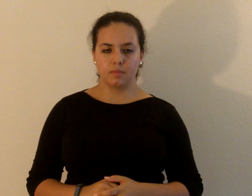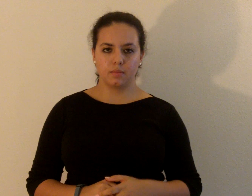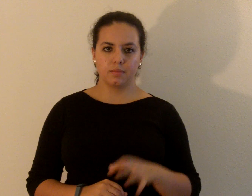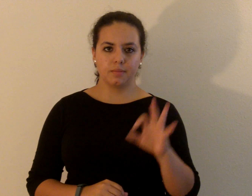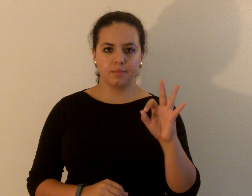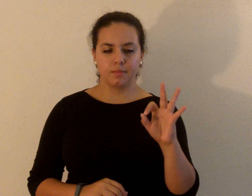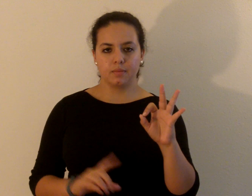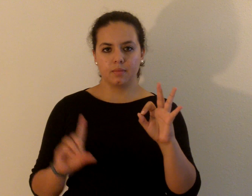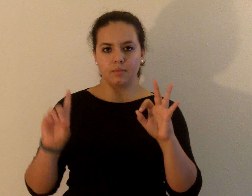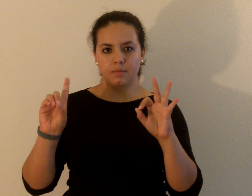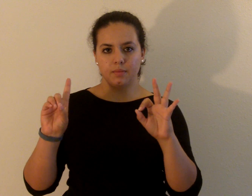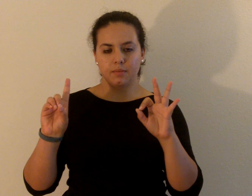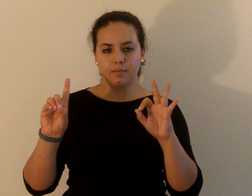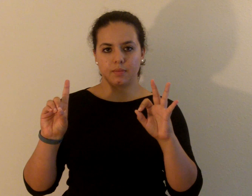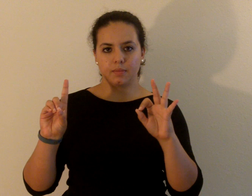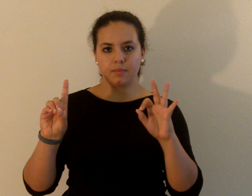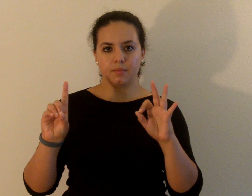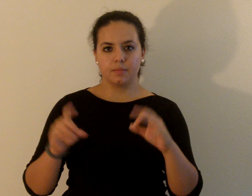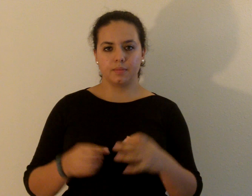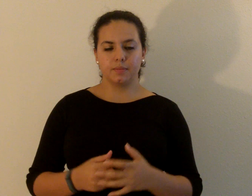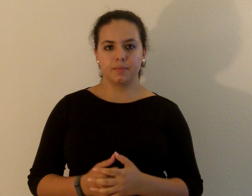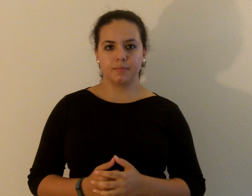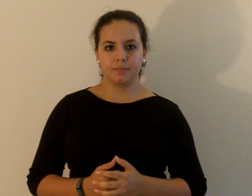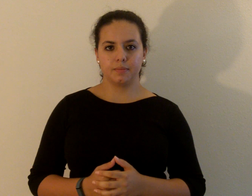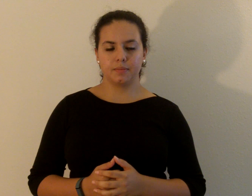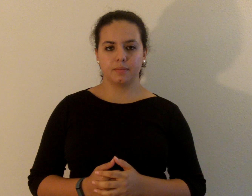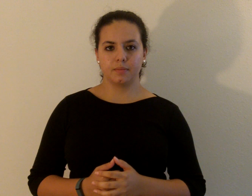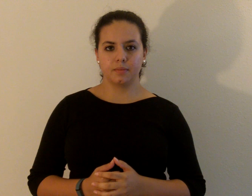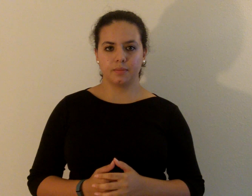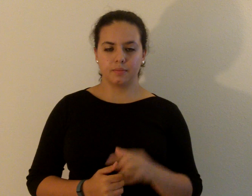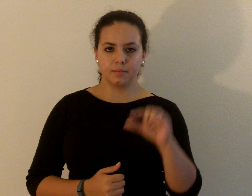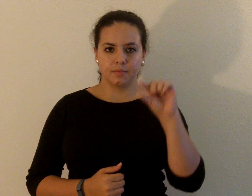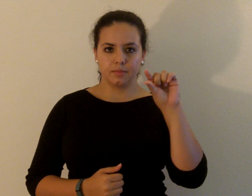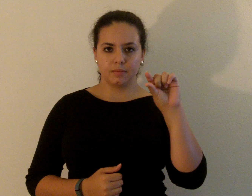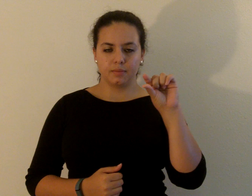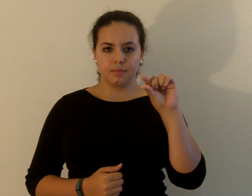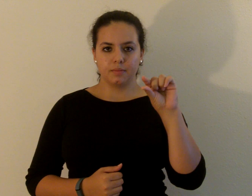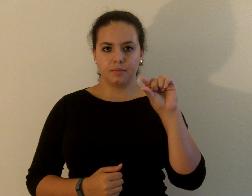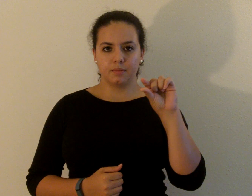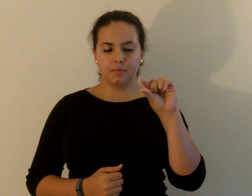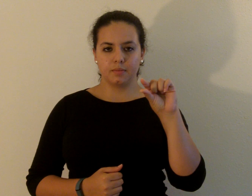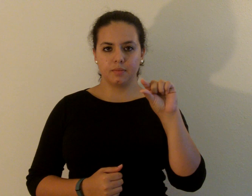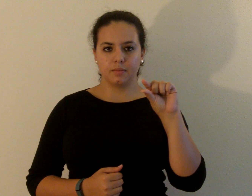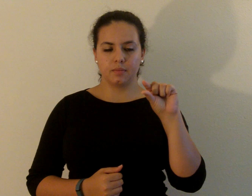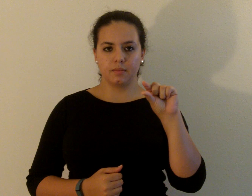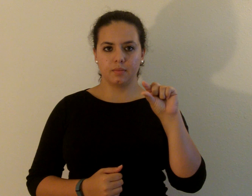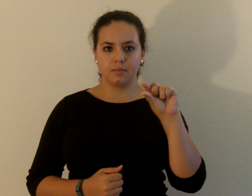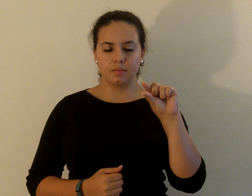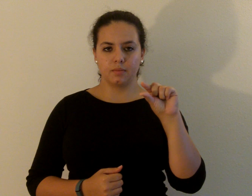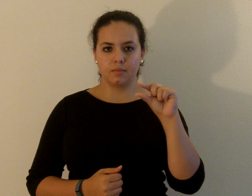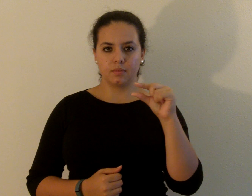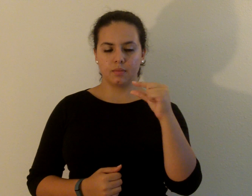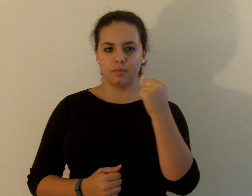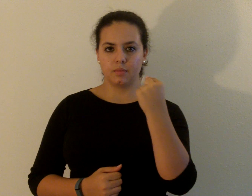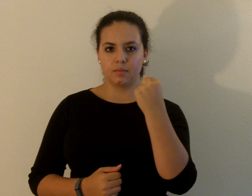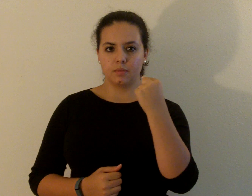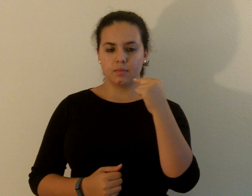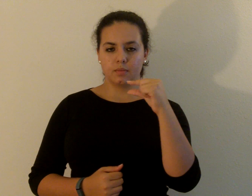F. E, F, G. Your G It can rotate. So your G may